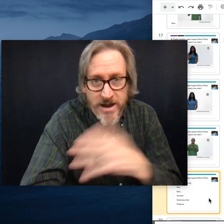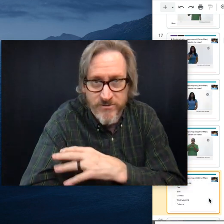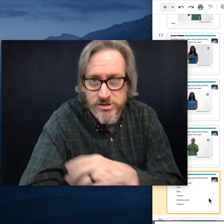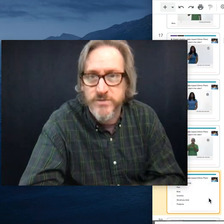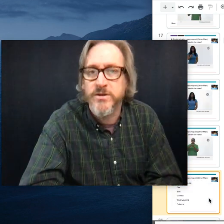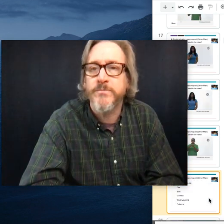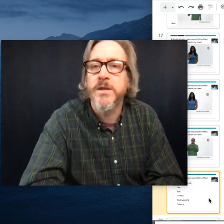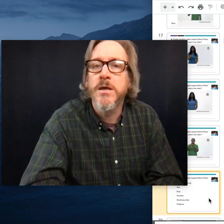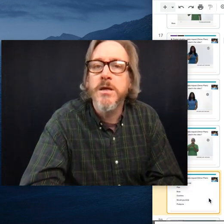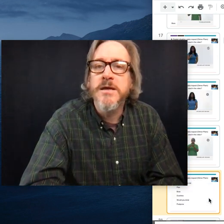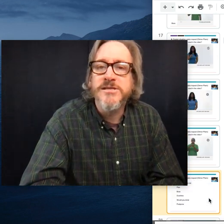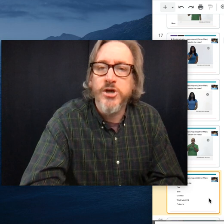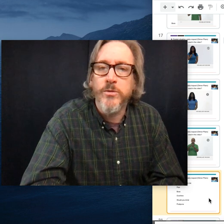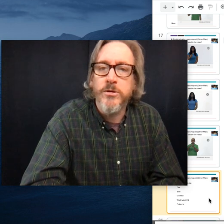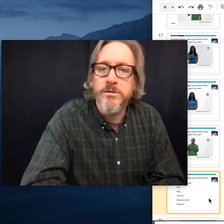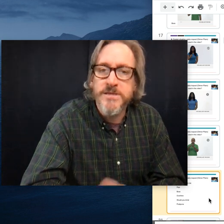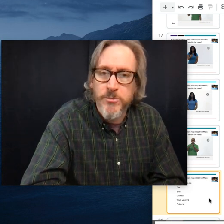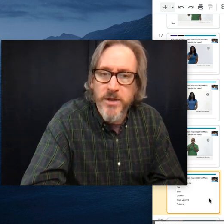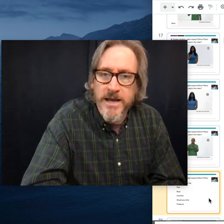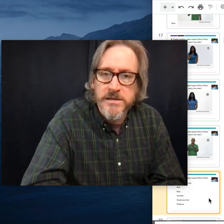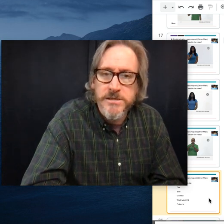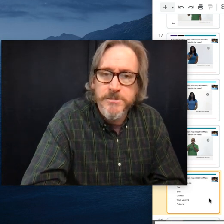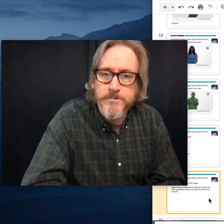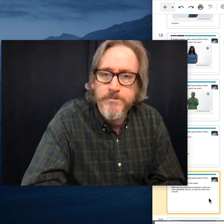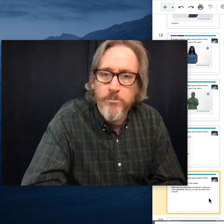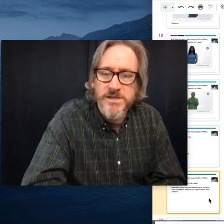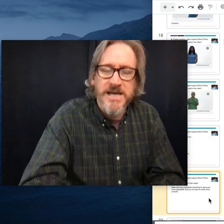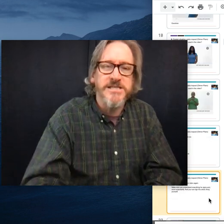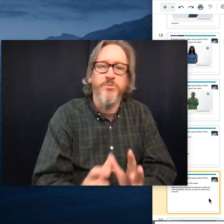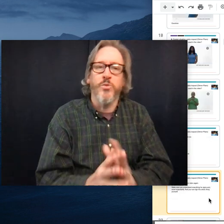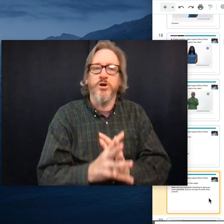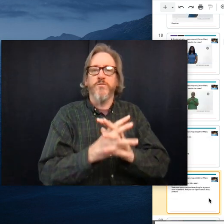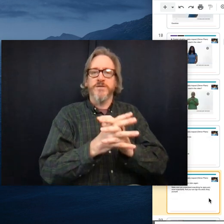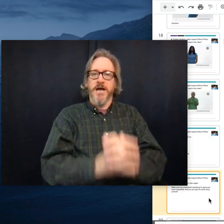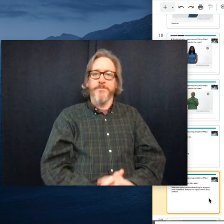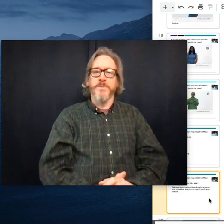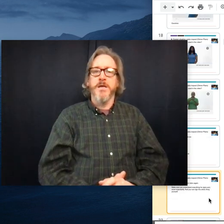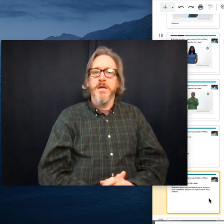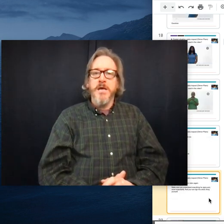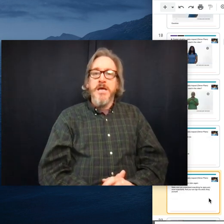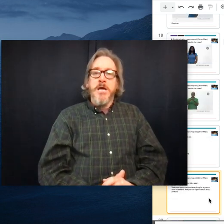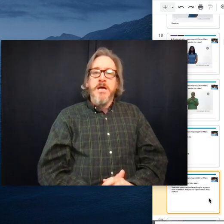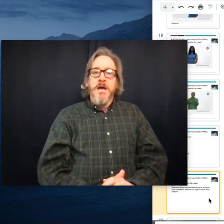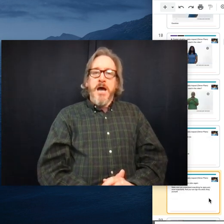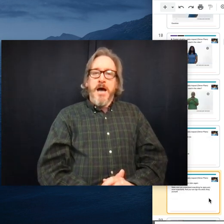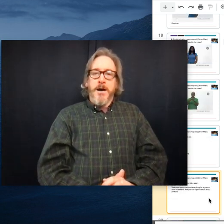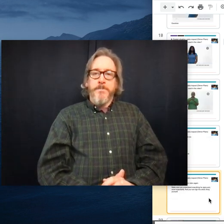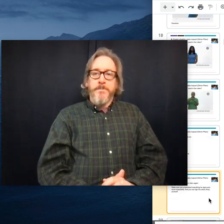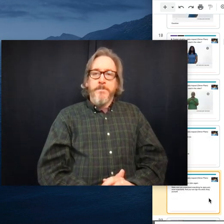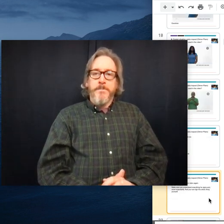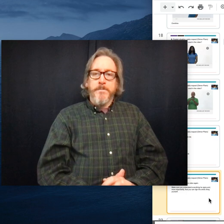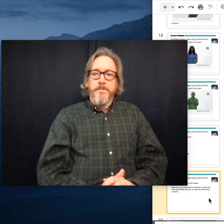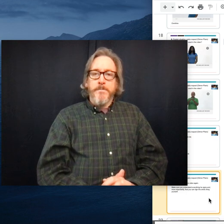rather than have to search for them. So dinner plans, boss asked him to work overtime.